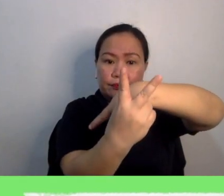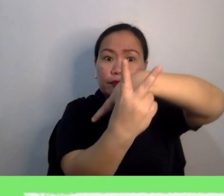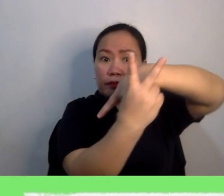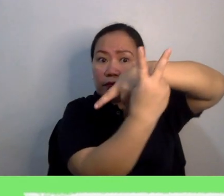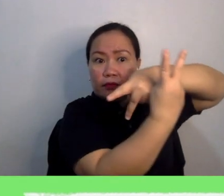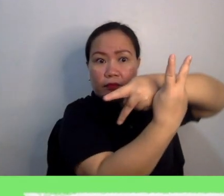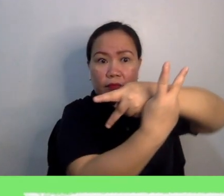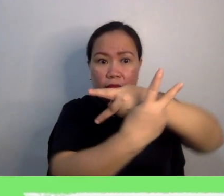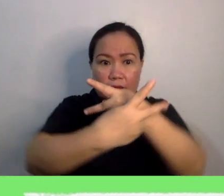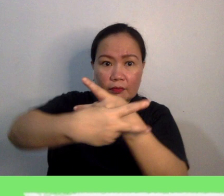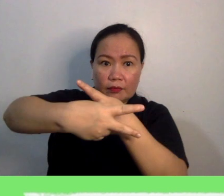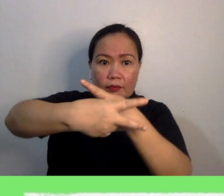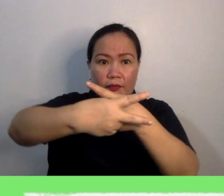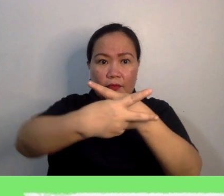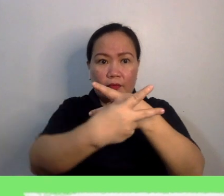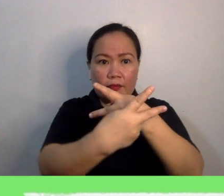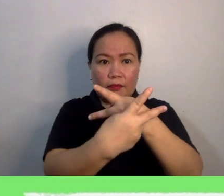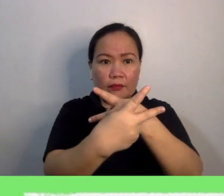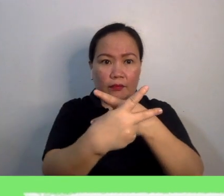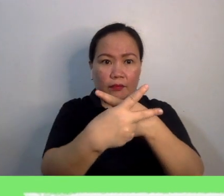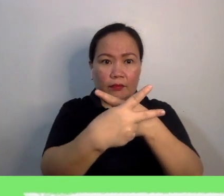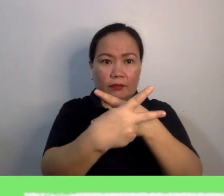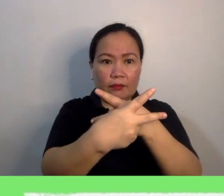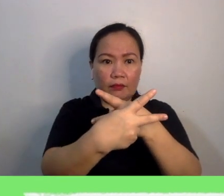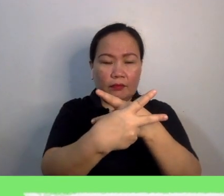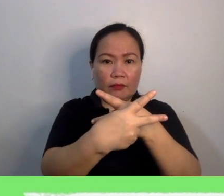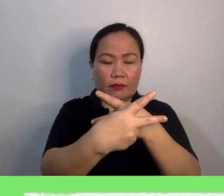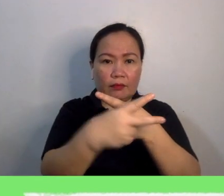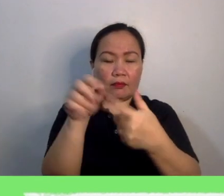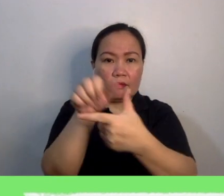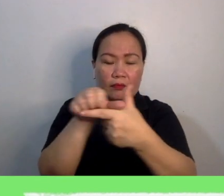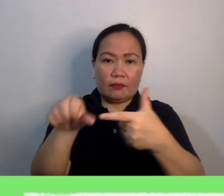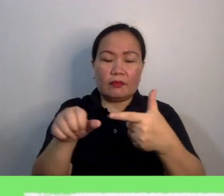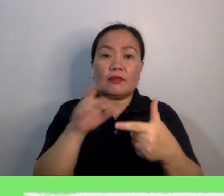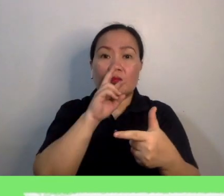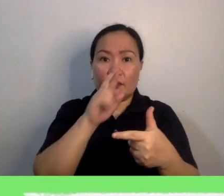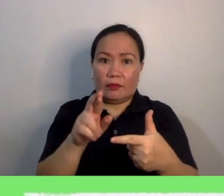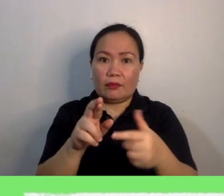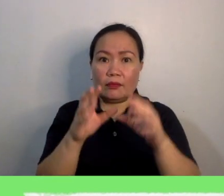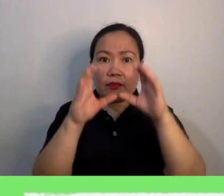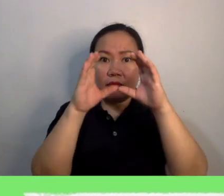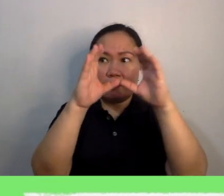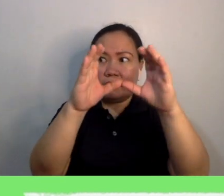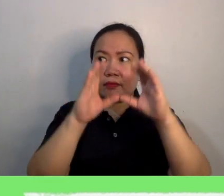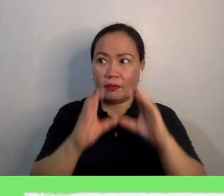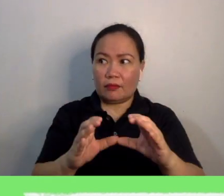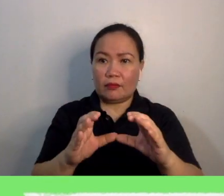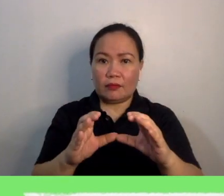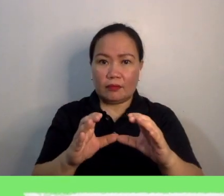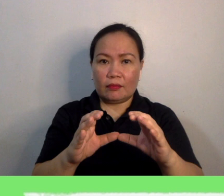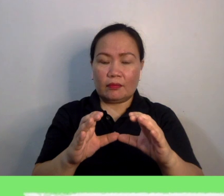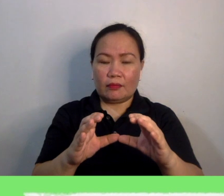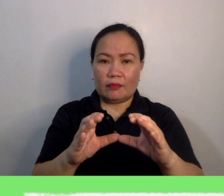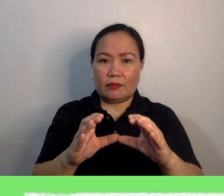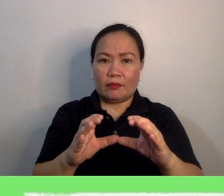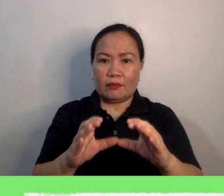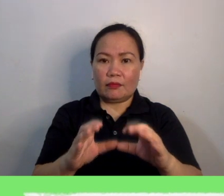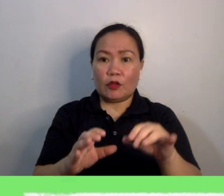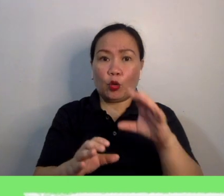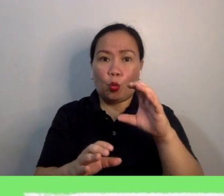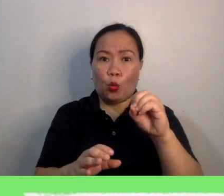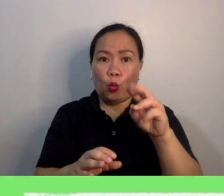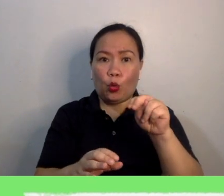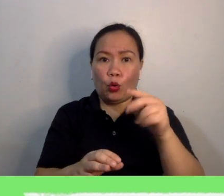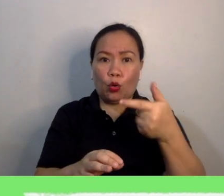po natin na kapag vertical angle, sabi dito, angle 1 and angle 3 are vertical angles. So, kung si